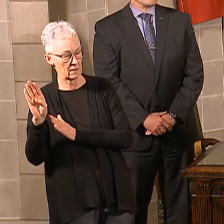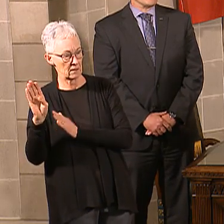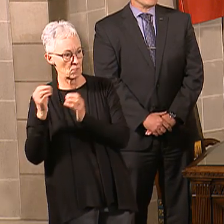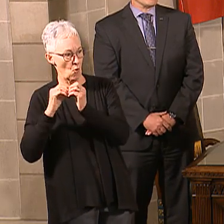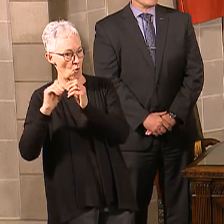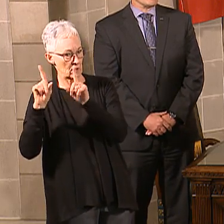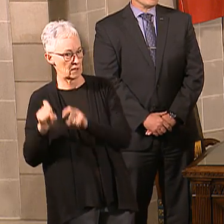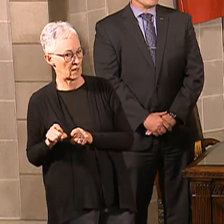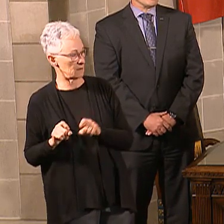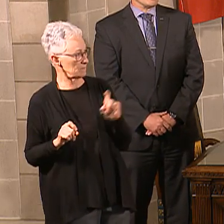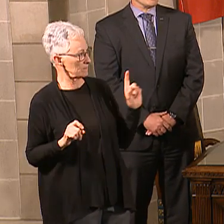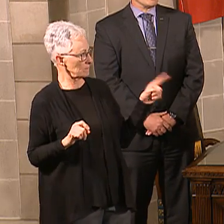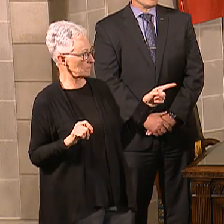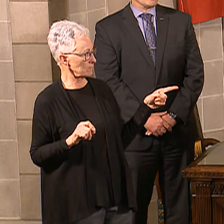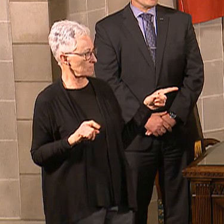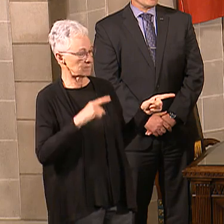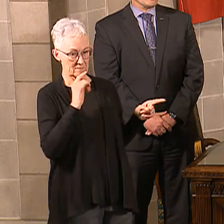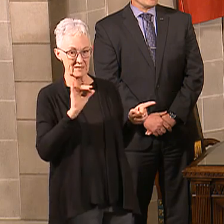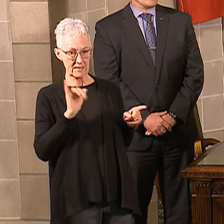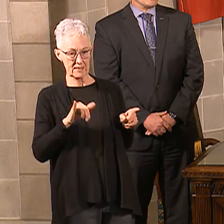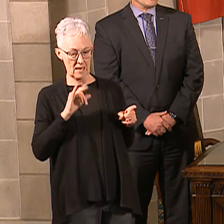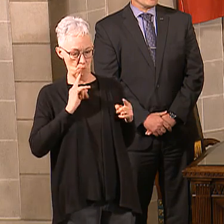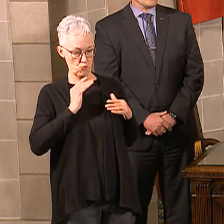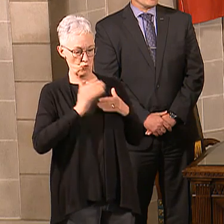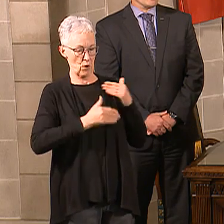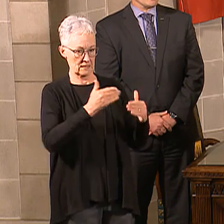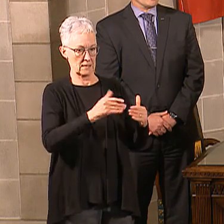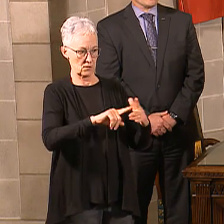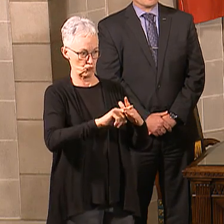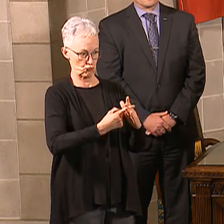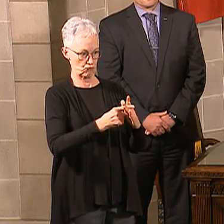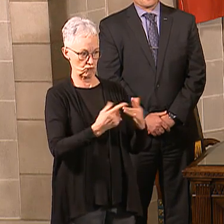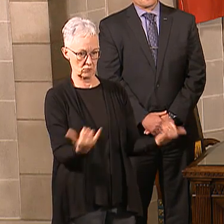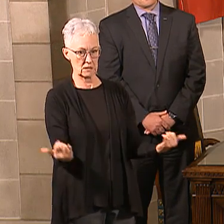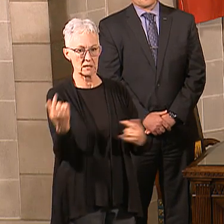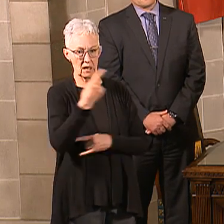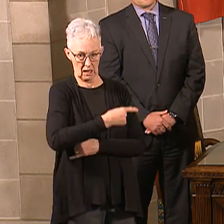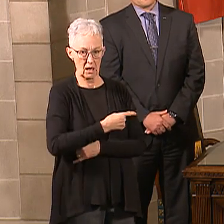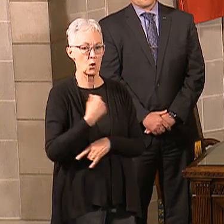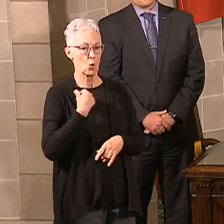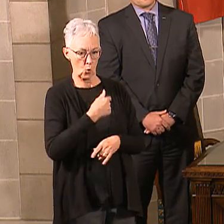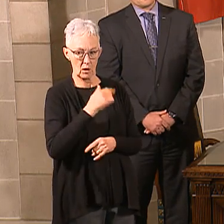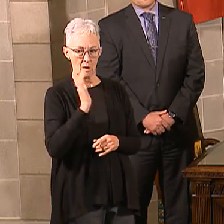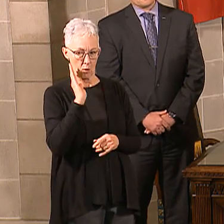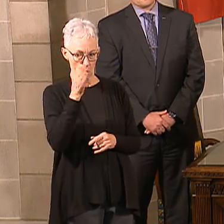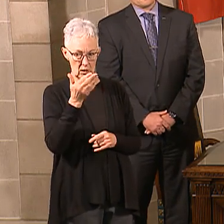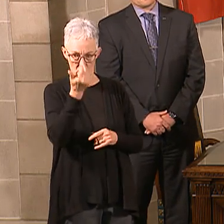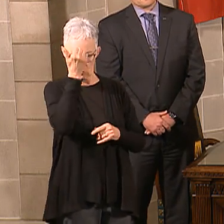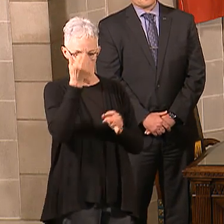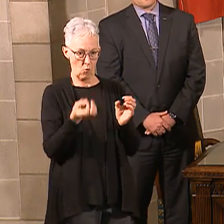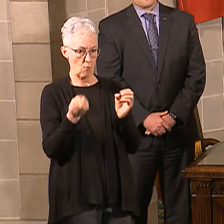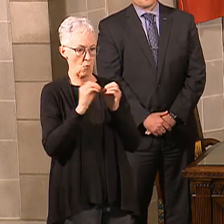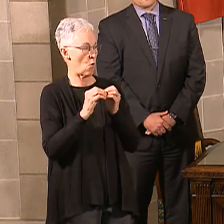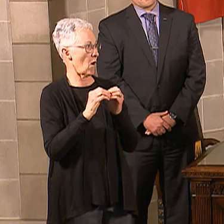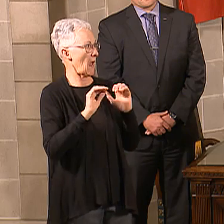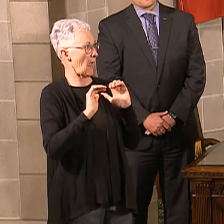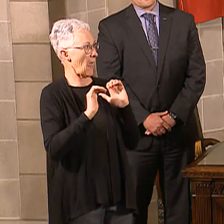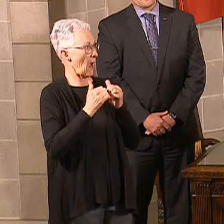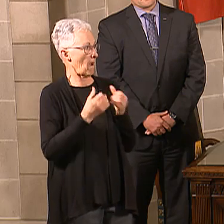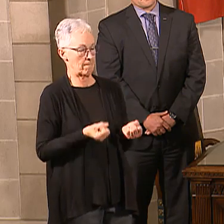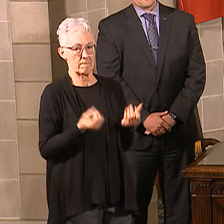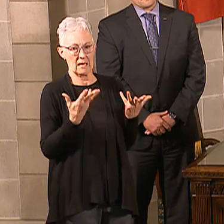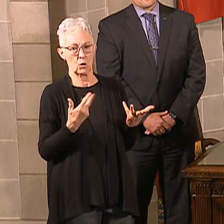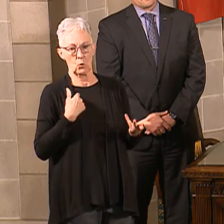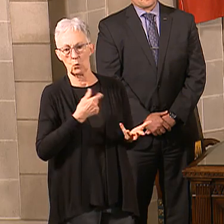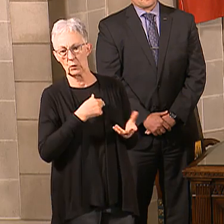that process has started? So that process started today. So we will, as we roll that out and ramp that up, we will know more about how many we can do. But that's where